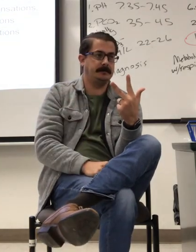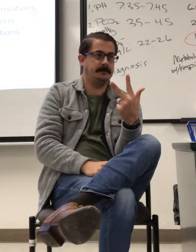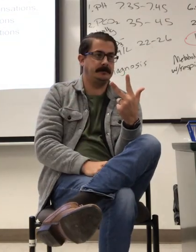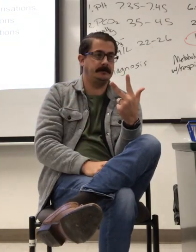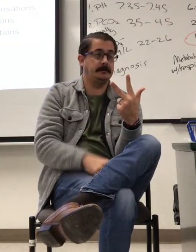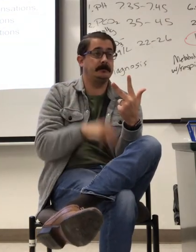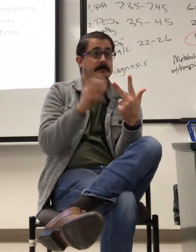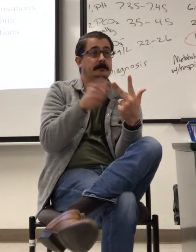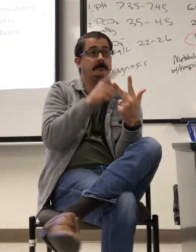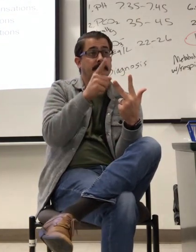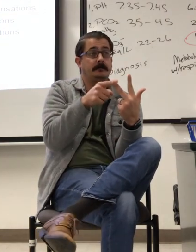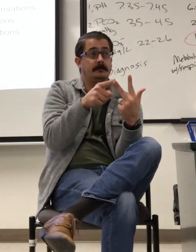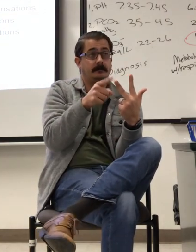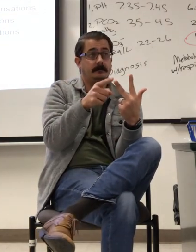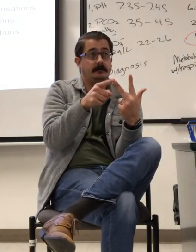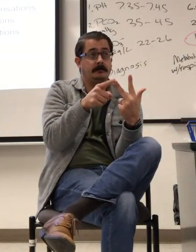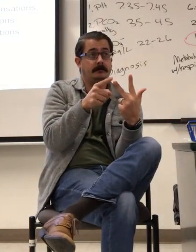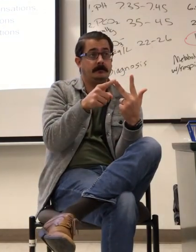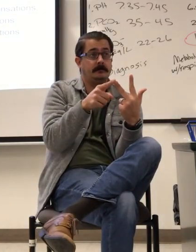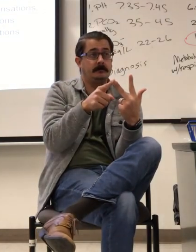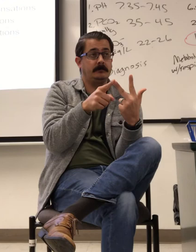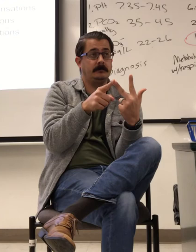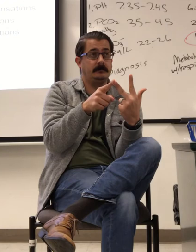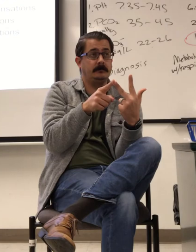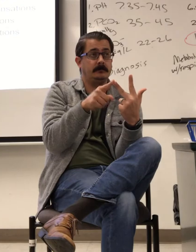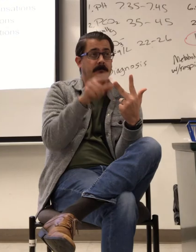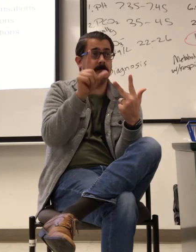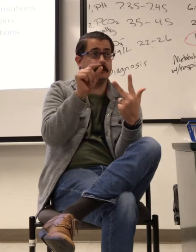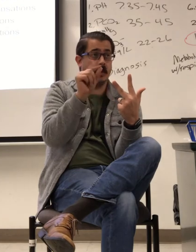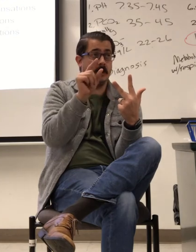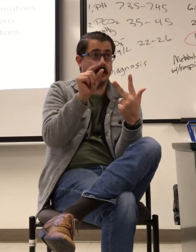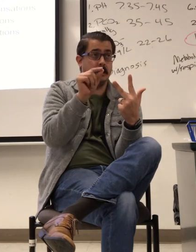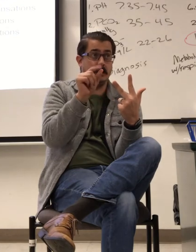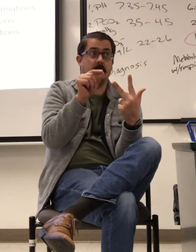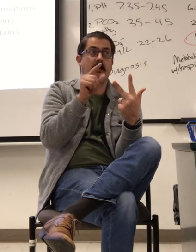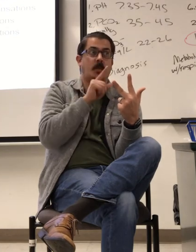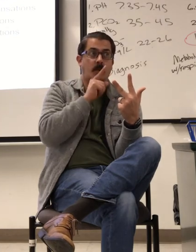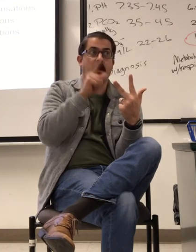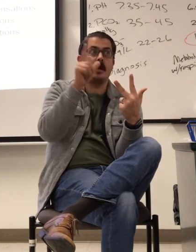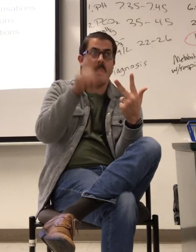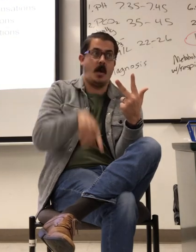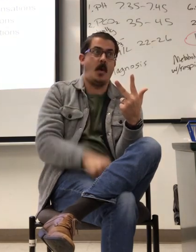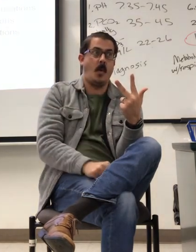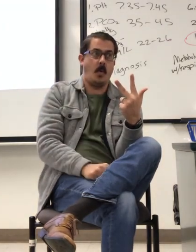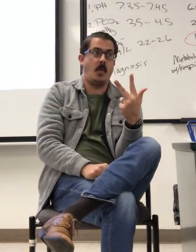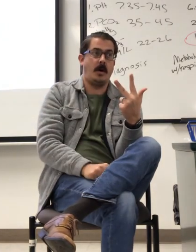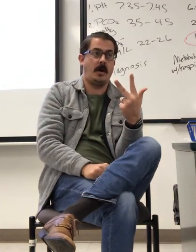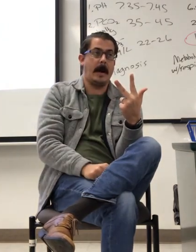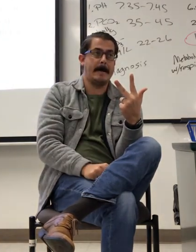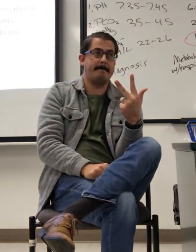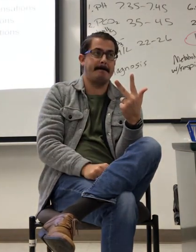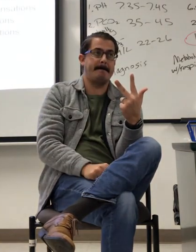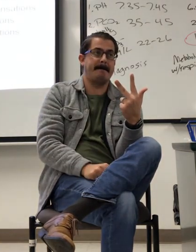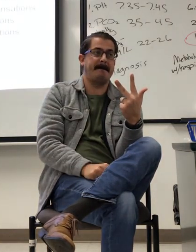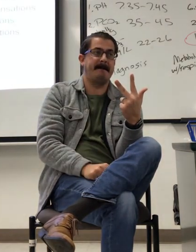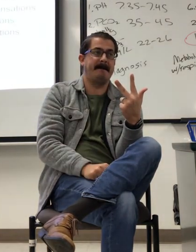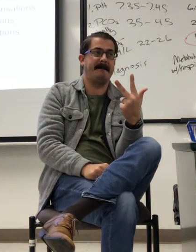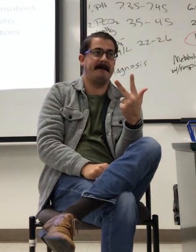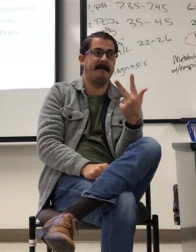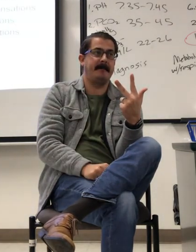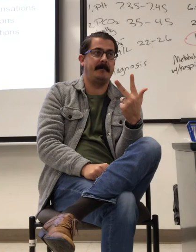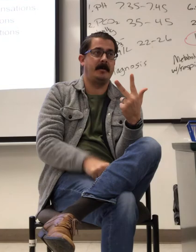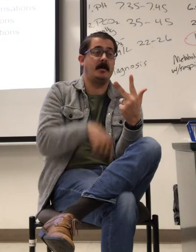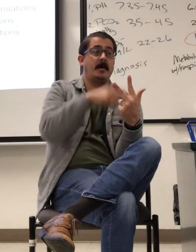Now evaluate this value. It's 20. It's low. So